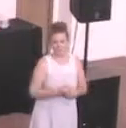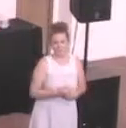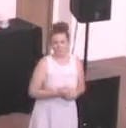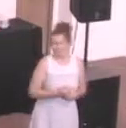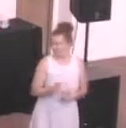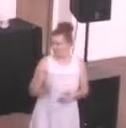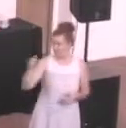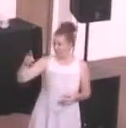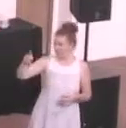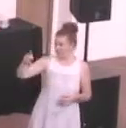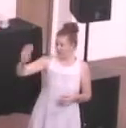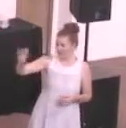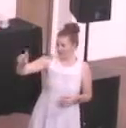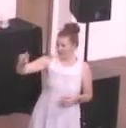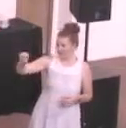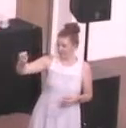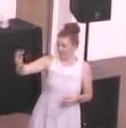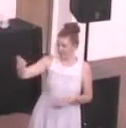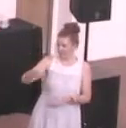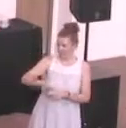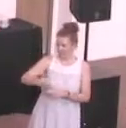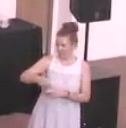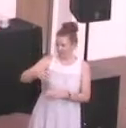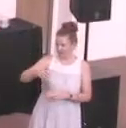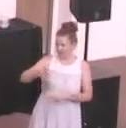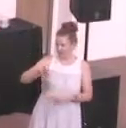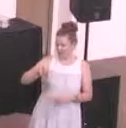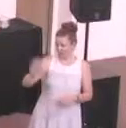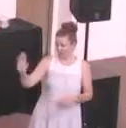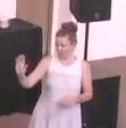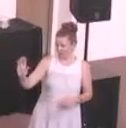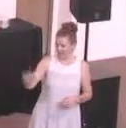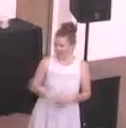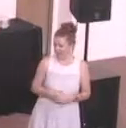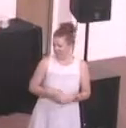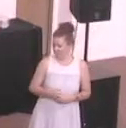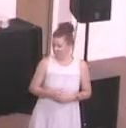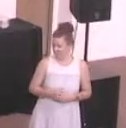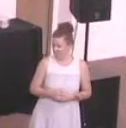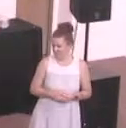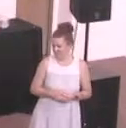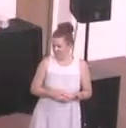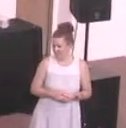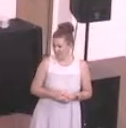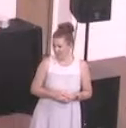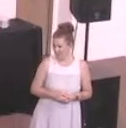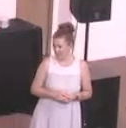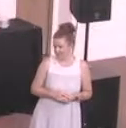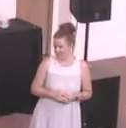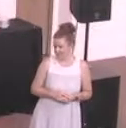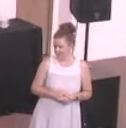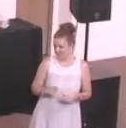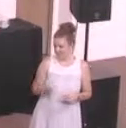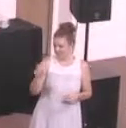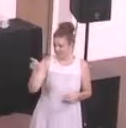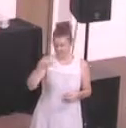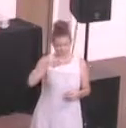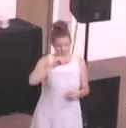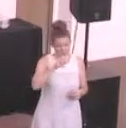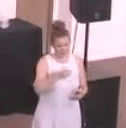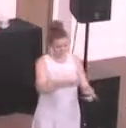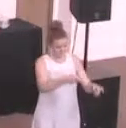name? Peter. Everyone say, hi, Peter. Hi, Peter. Peter doesn't know this, but Peter's the fastest man in this church right